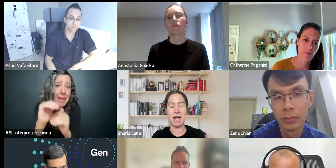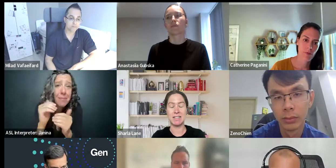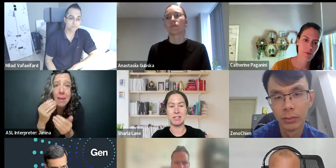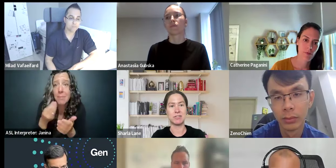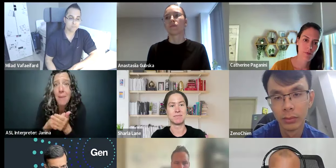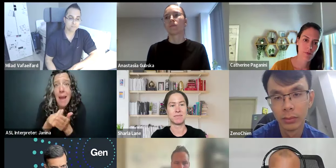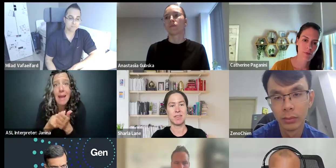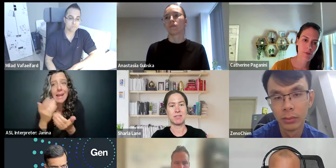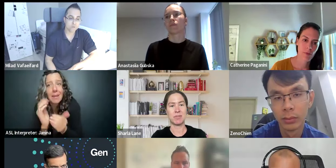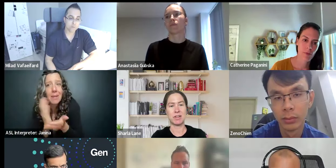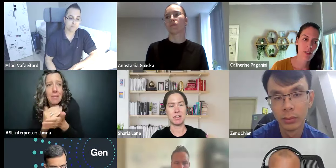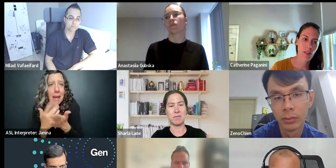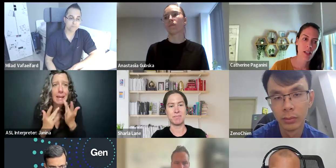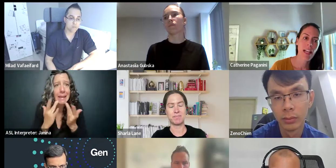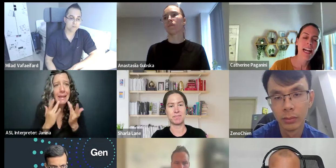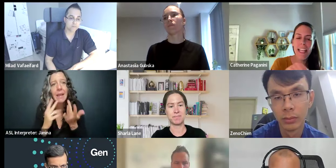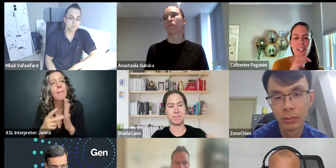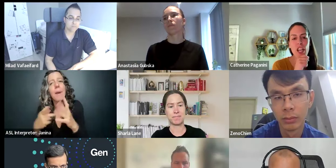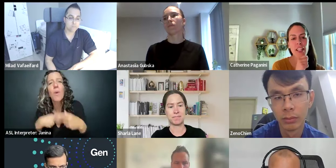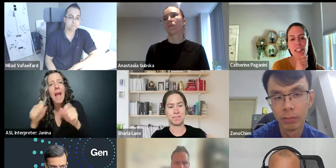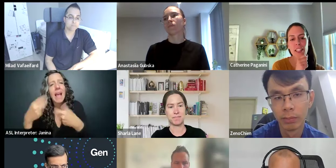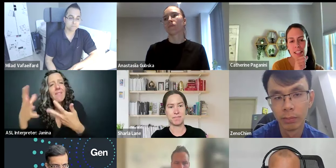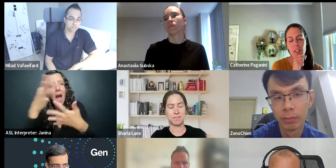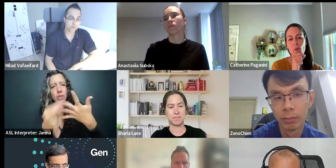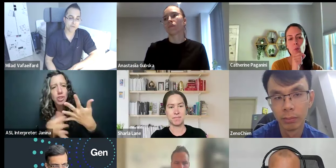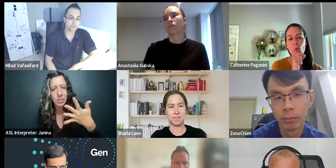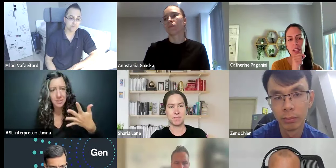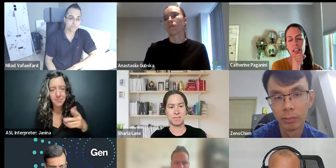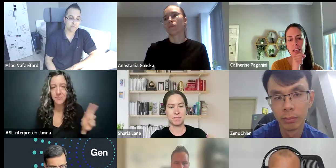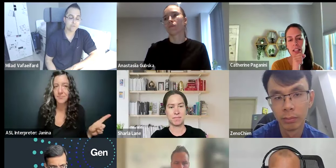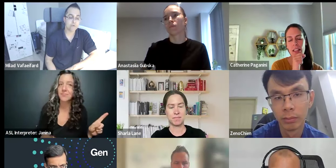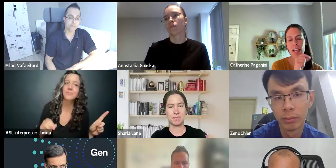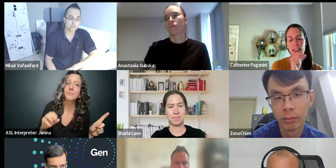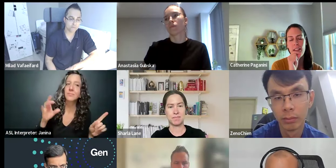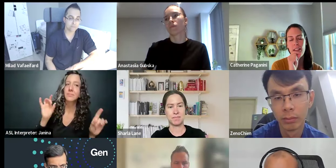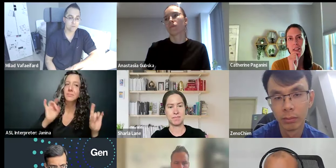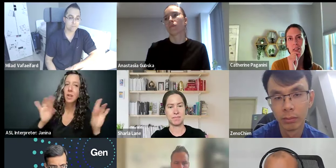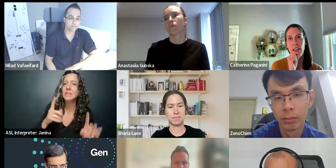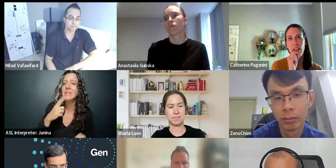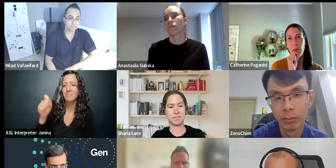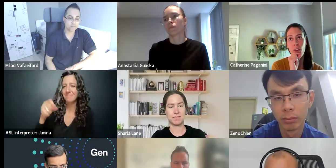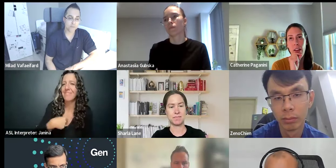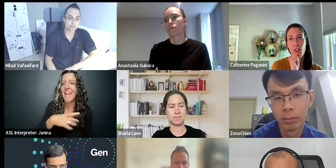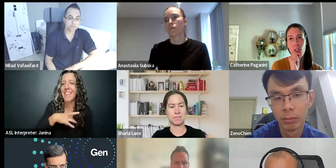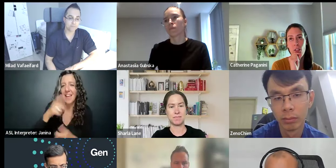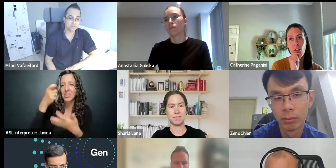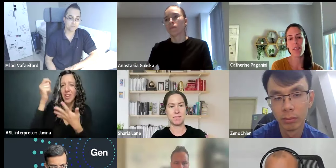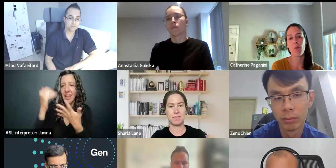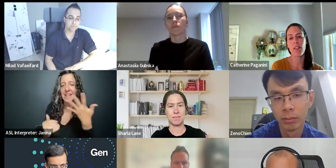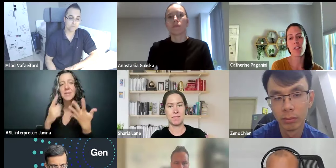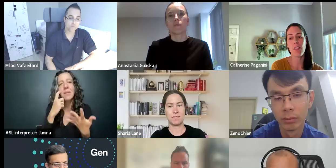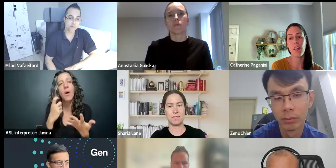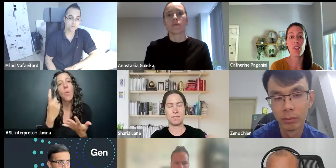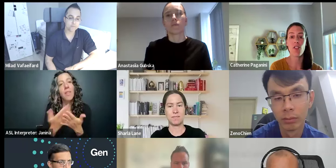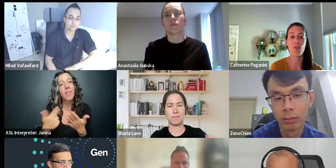be ideal. Something like that. Yeah, I like the checklist actually, because one thing that that we try to do